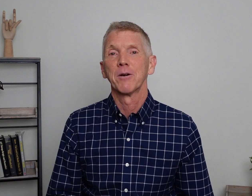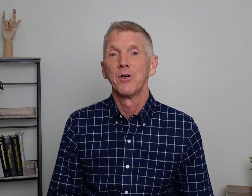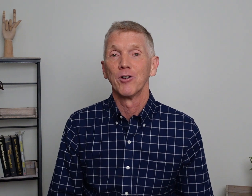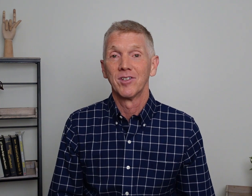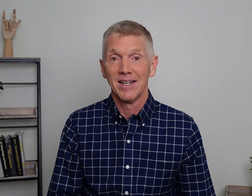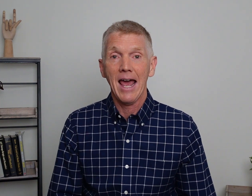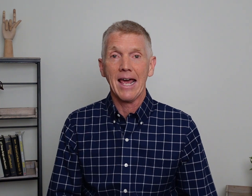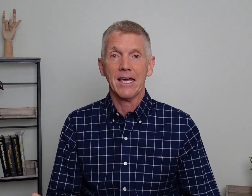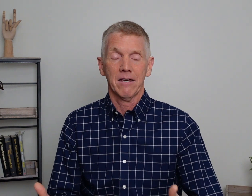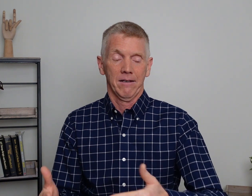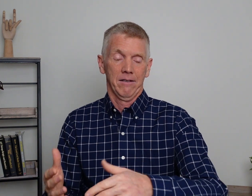computer today,